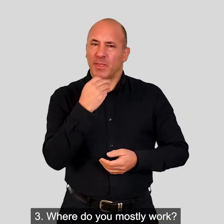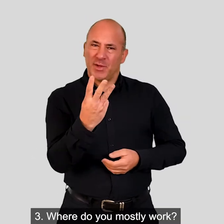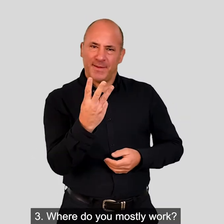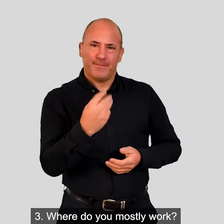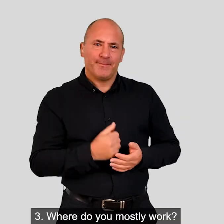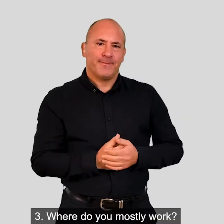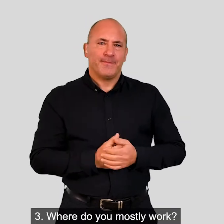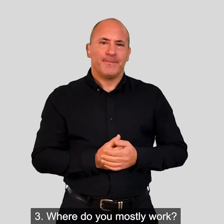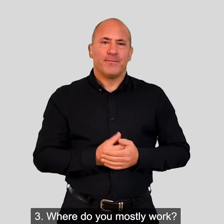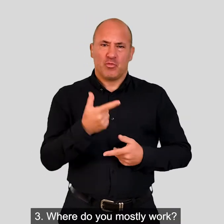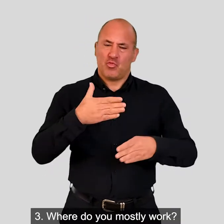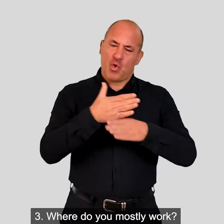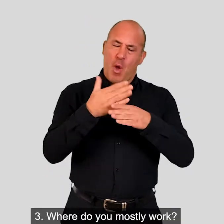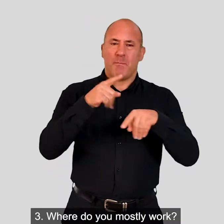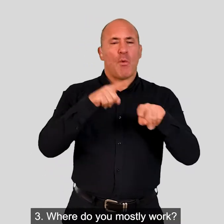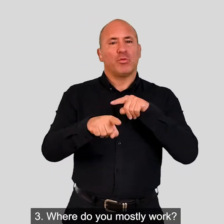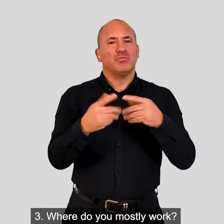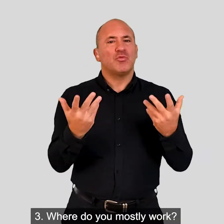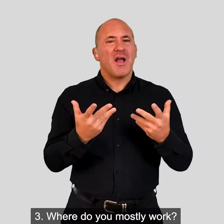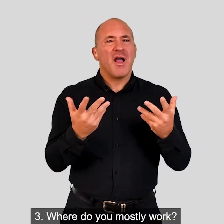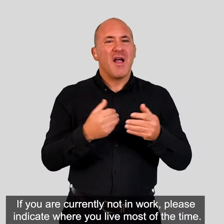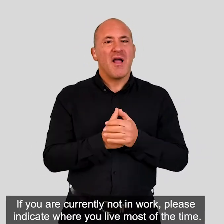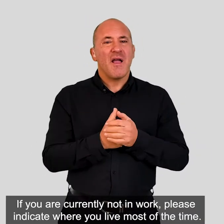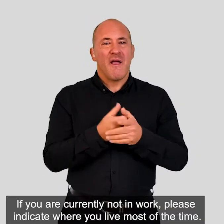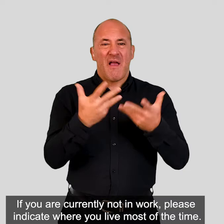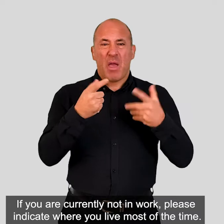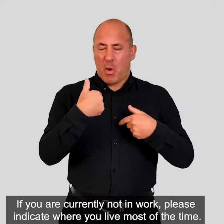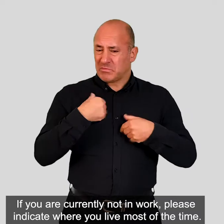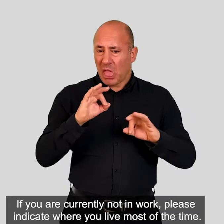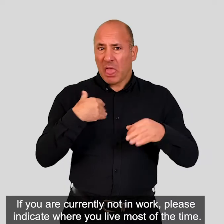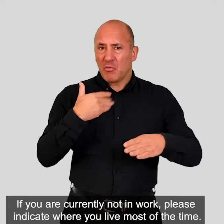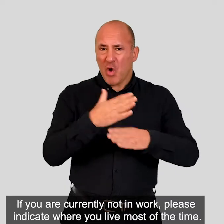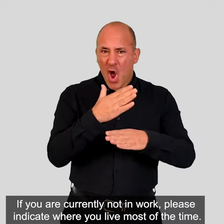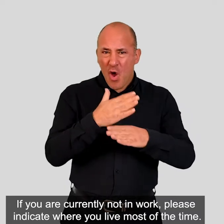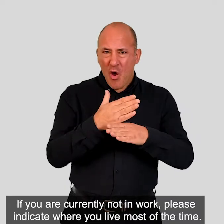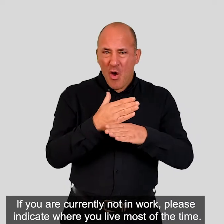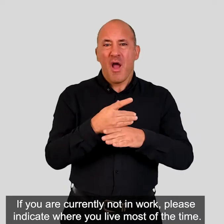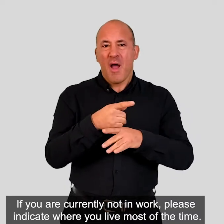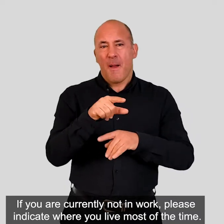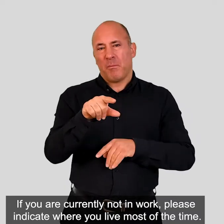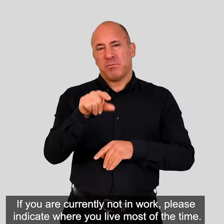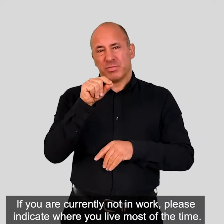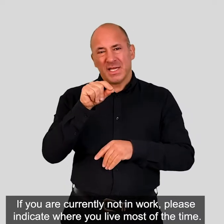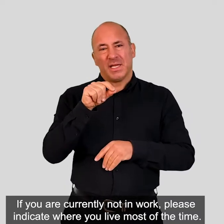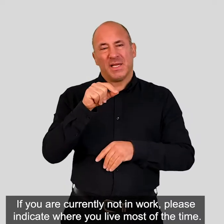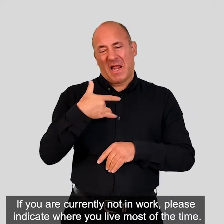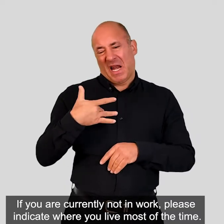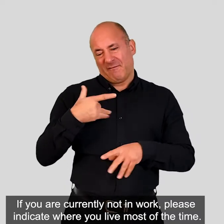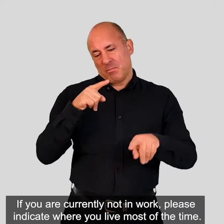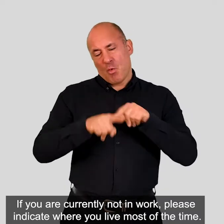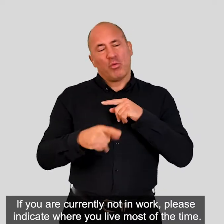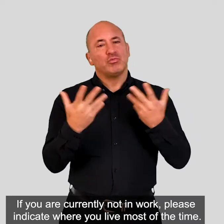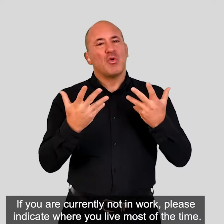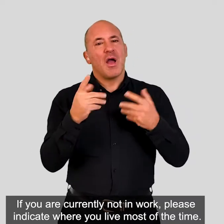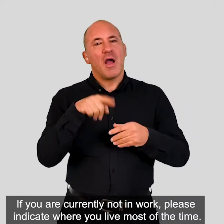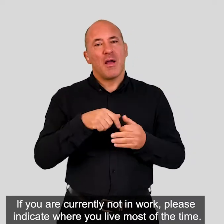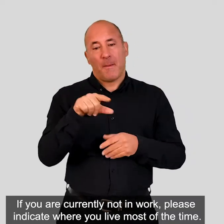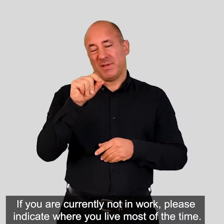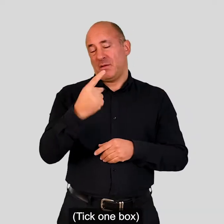3. Where do you mostly work? If you're currently not in work, please indicate where you live most of the time. Tick